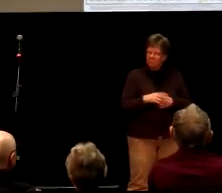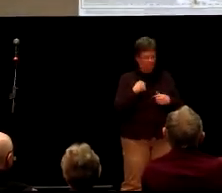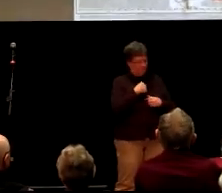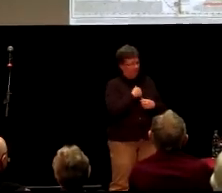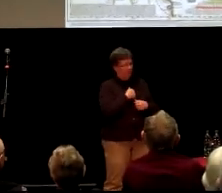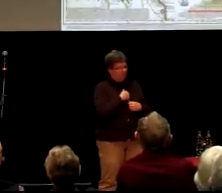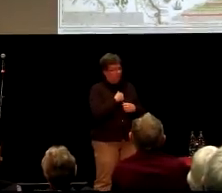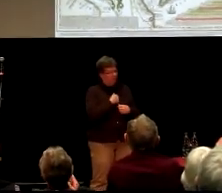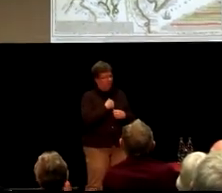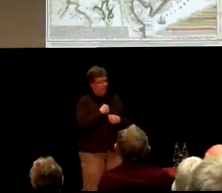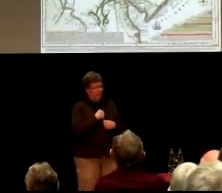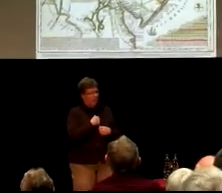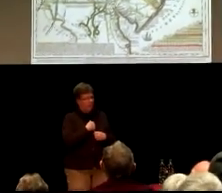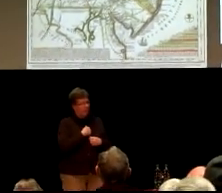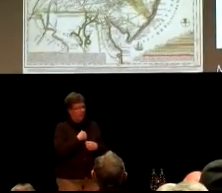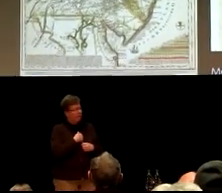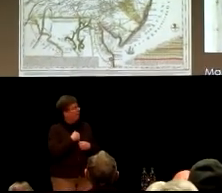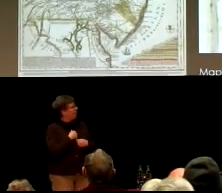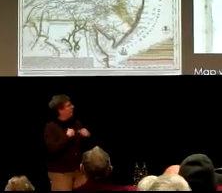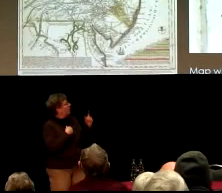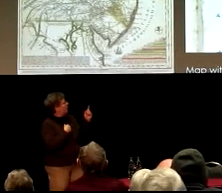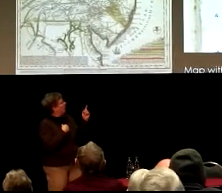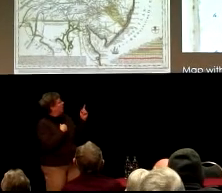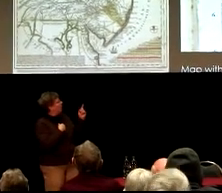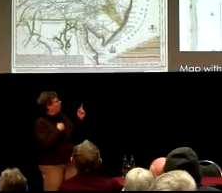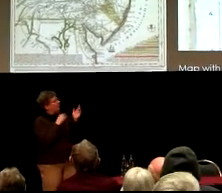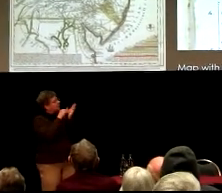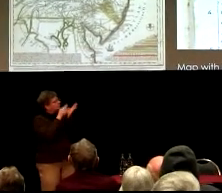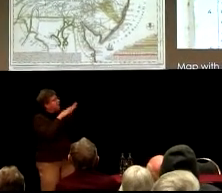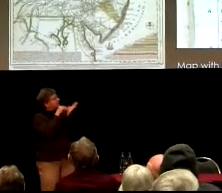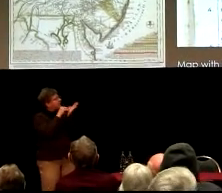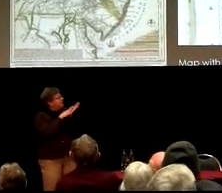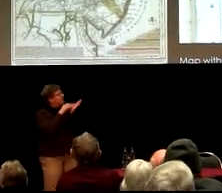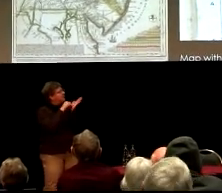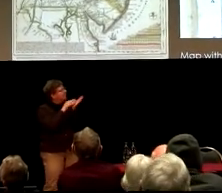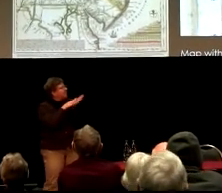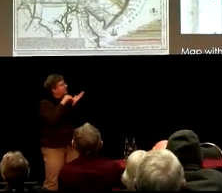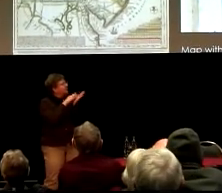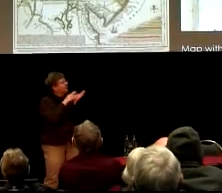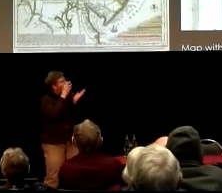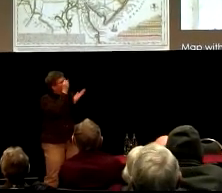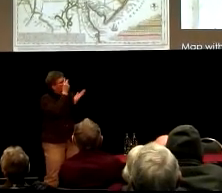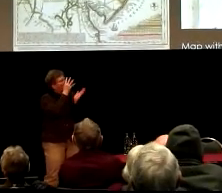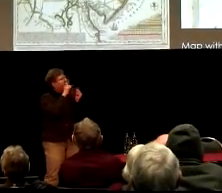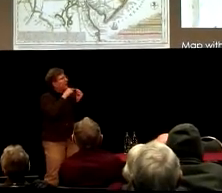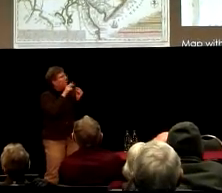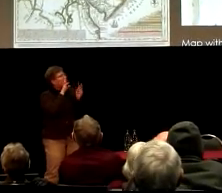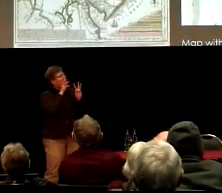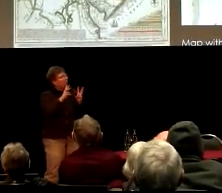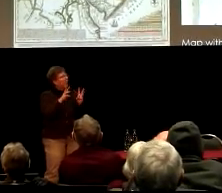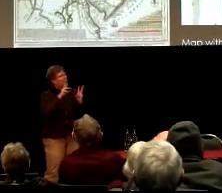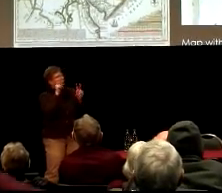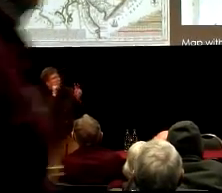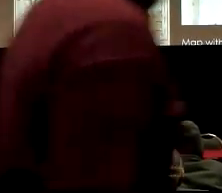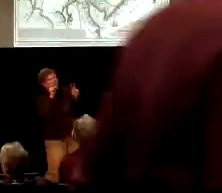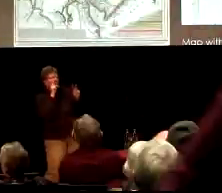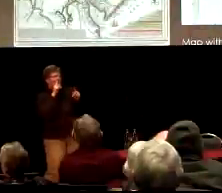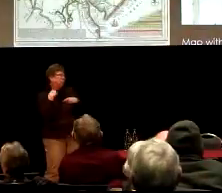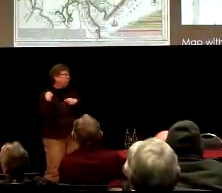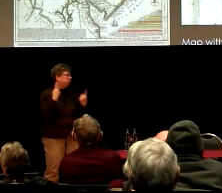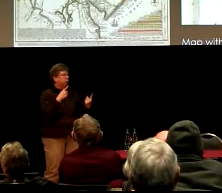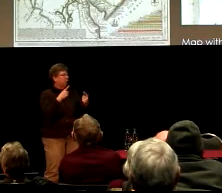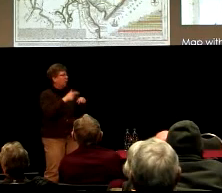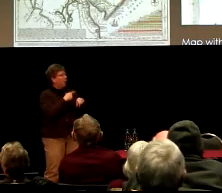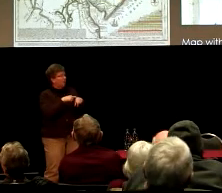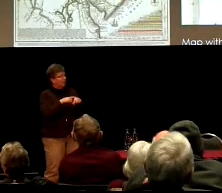We've been taking notations about weather and very faithful, careful weather observations for quite some time. Our